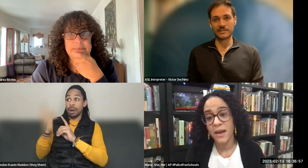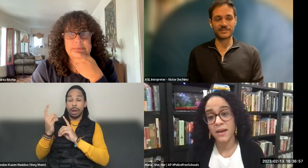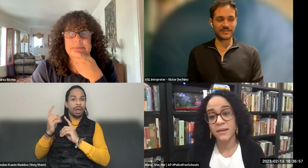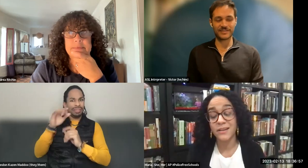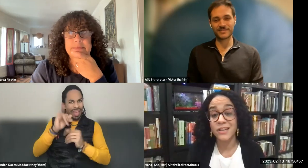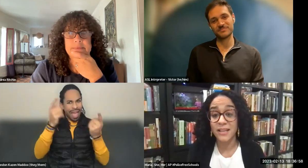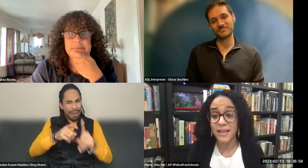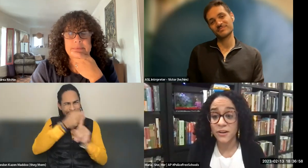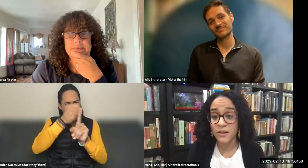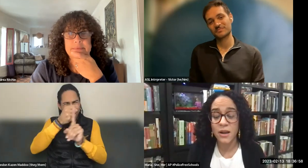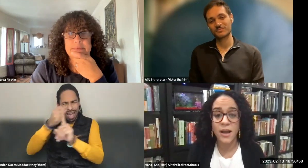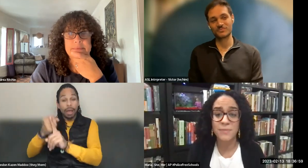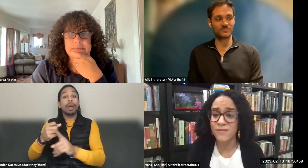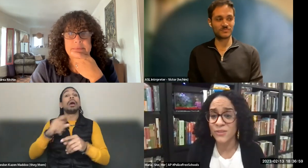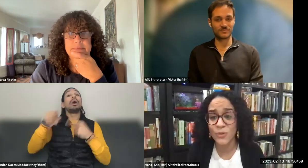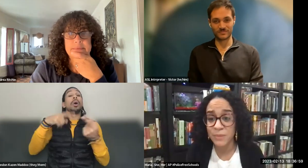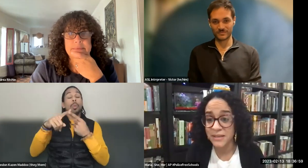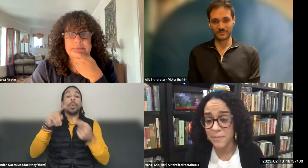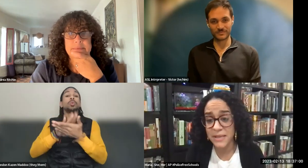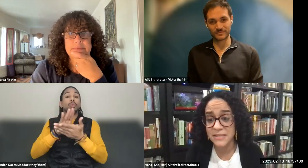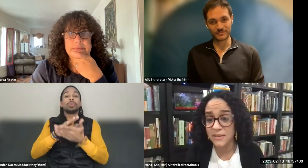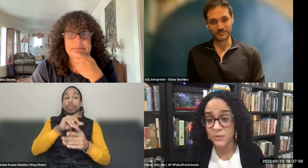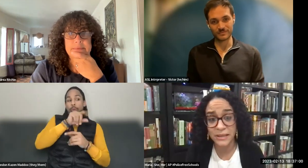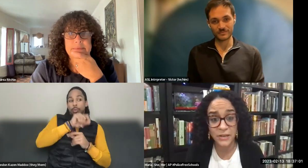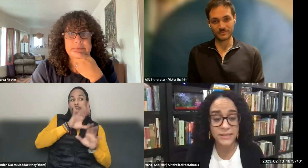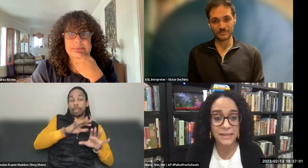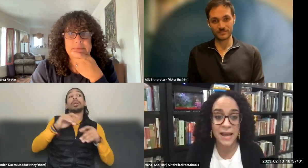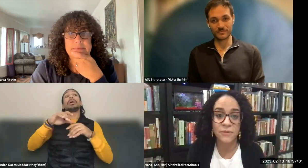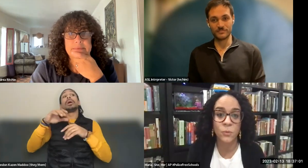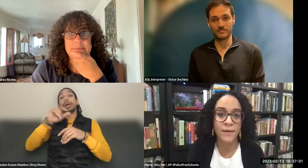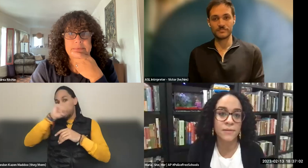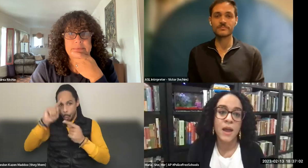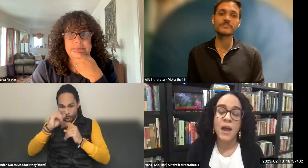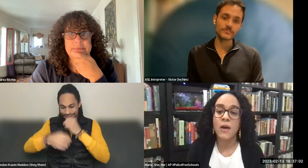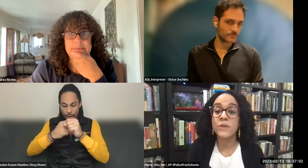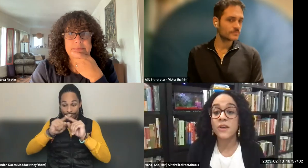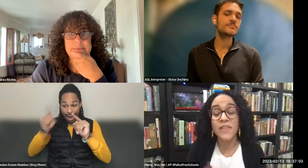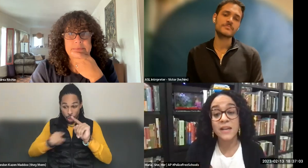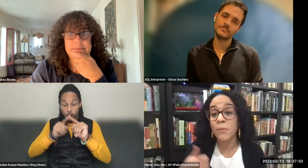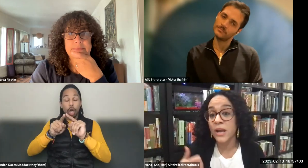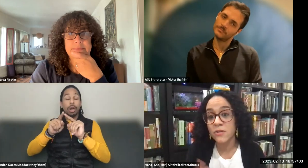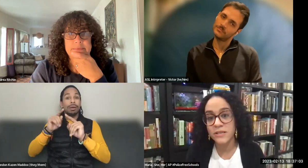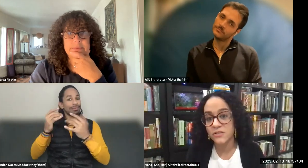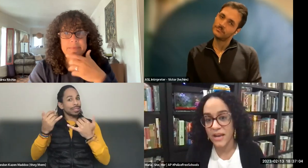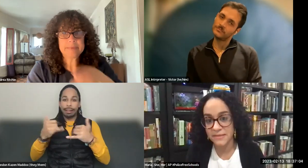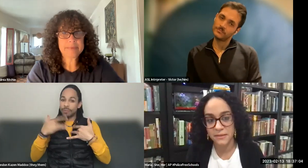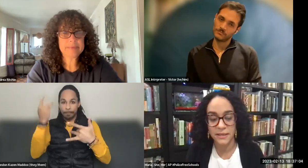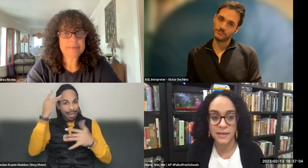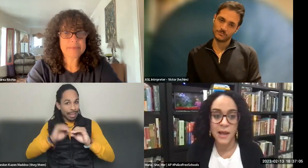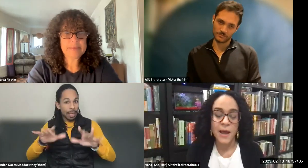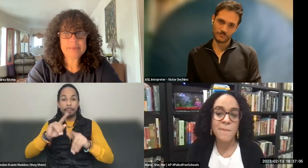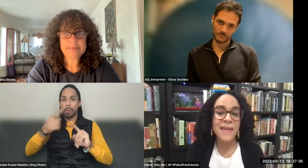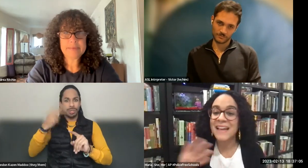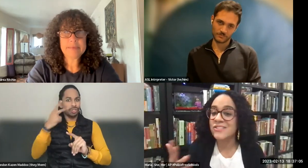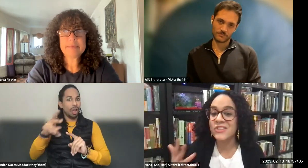reopened a year later, even though the pandemic is still here and alive and well, we saw that number increase